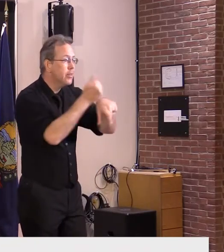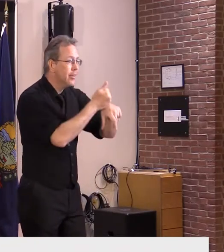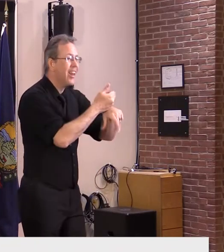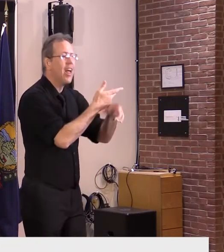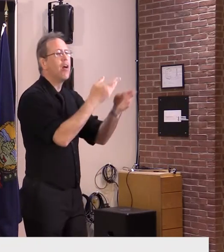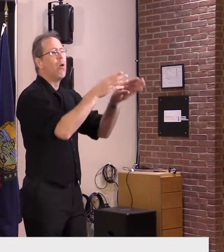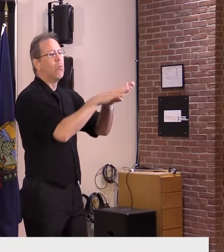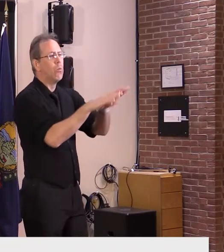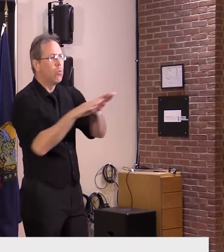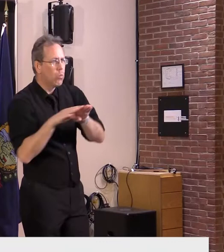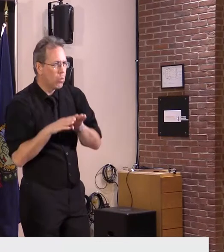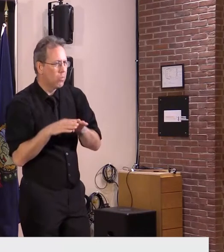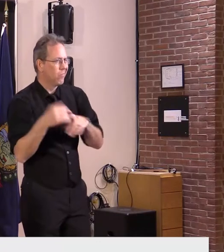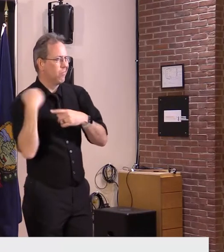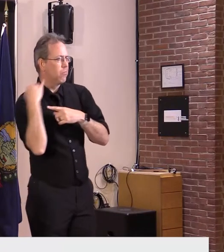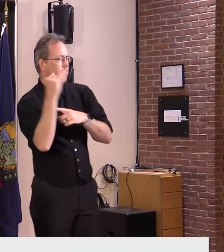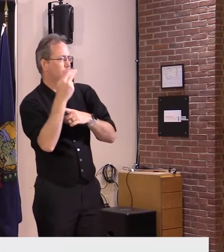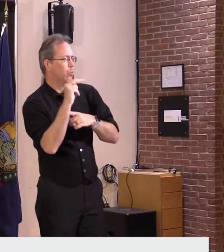of June.